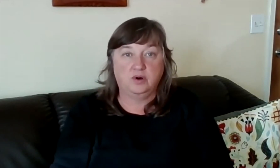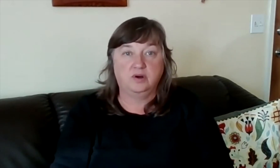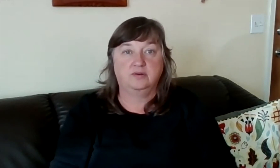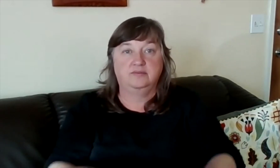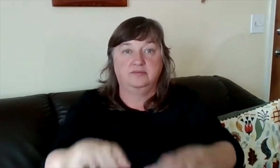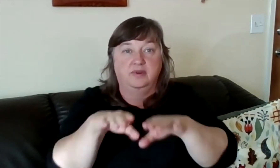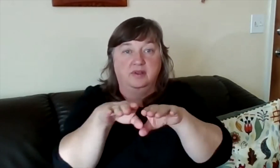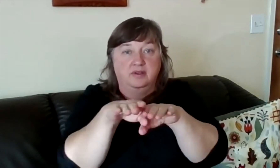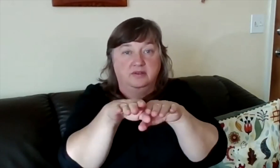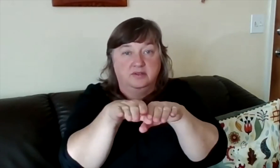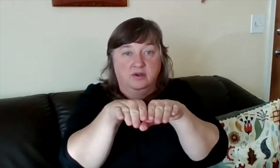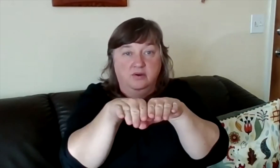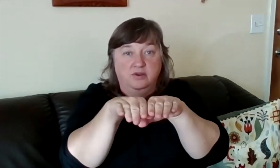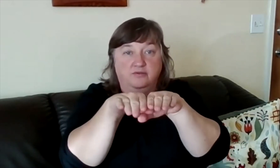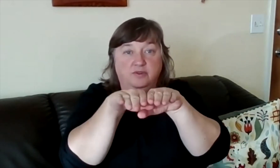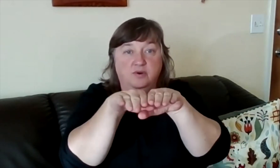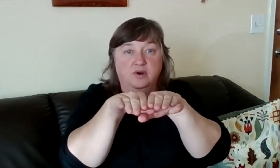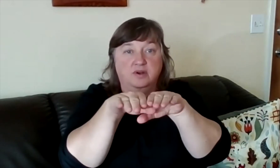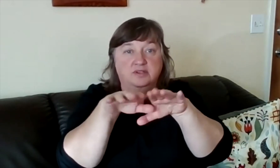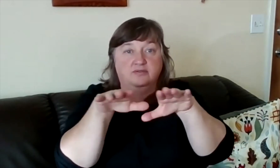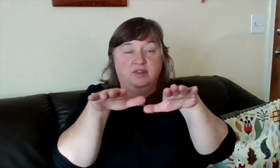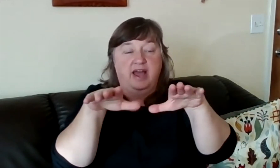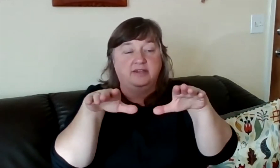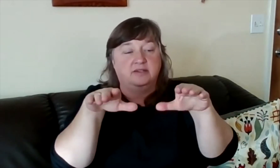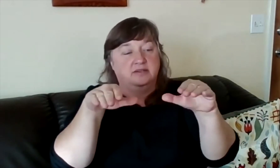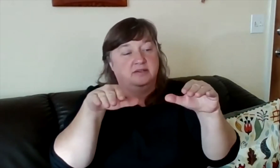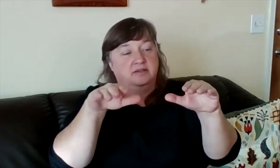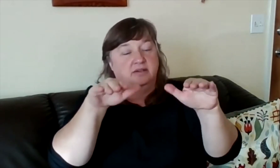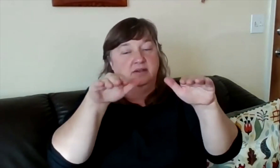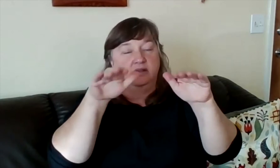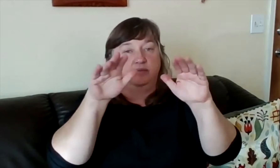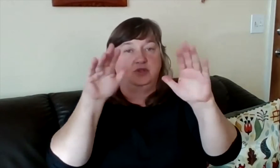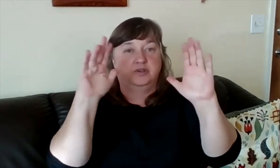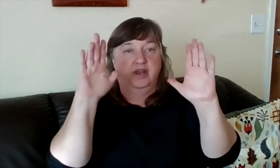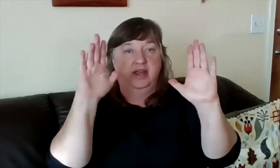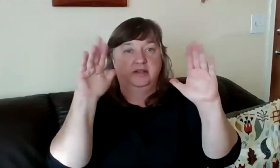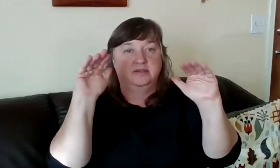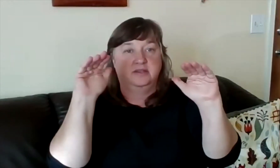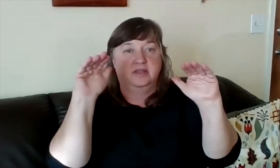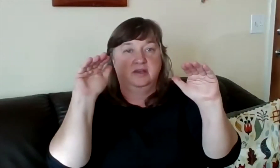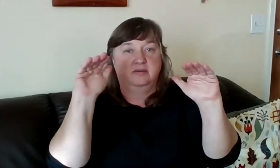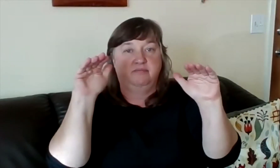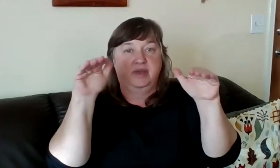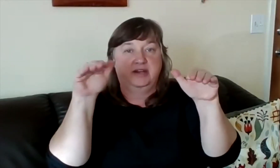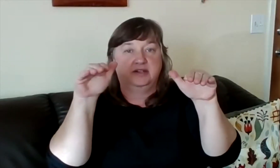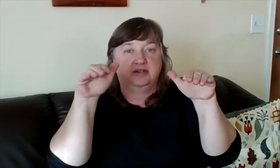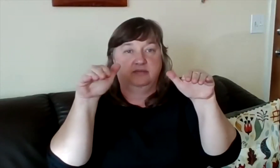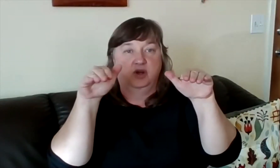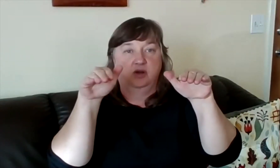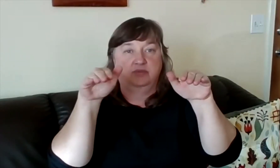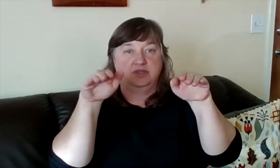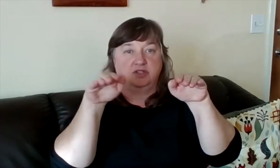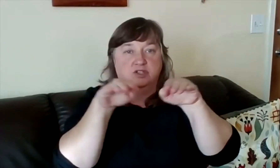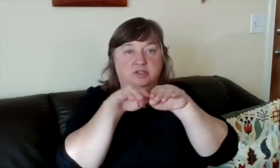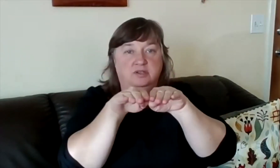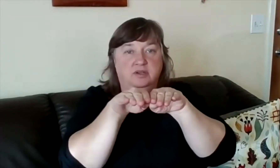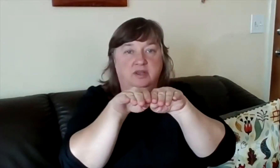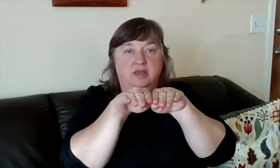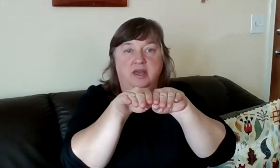Floor. So your floor is flat. You put your hands in the bent palm position